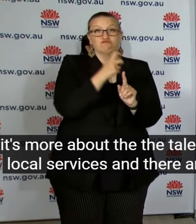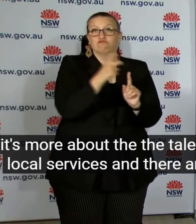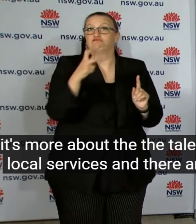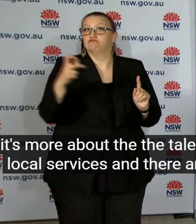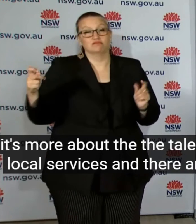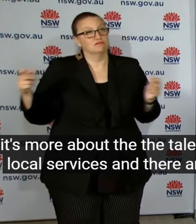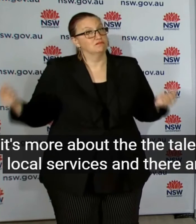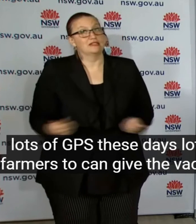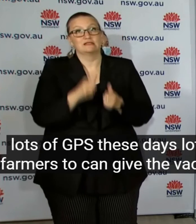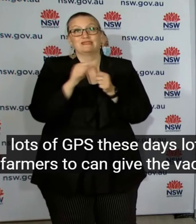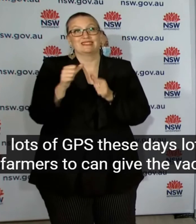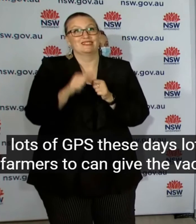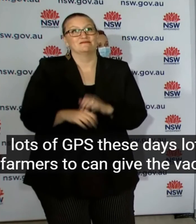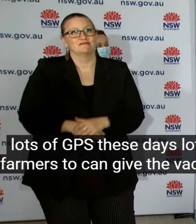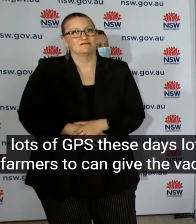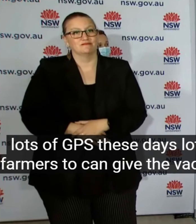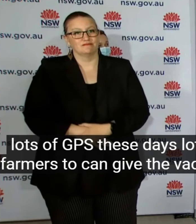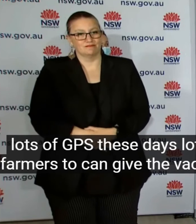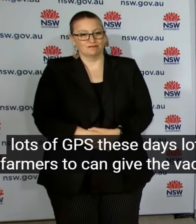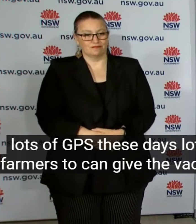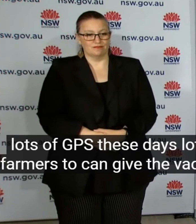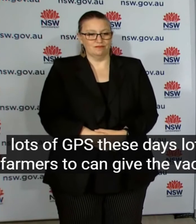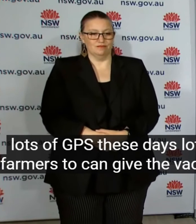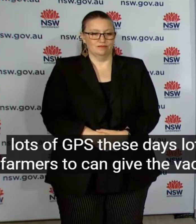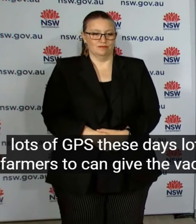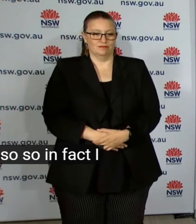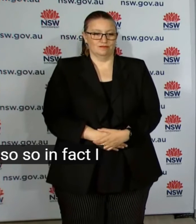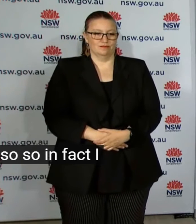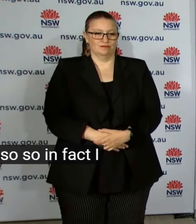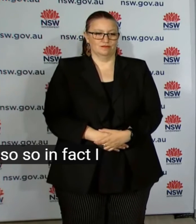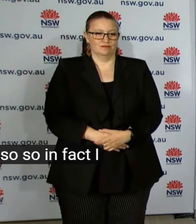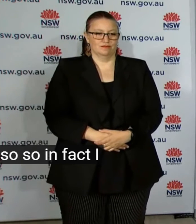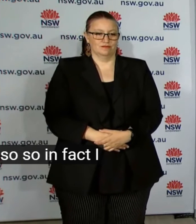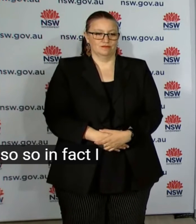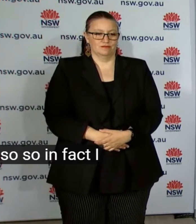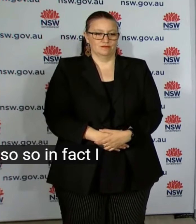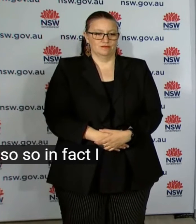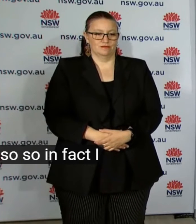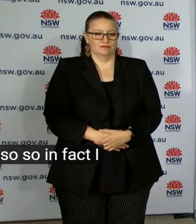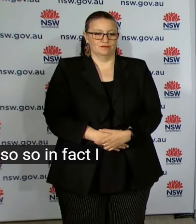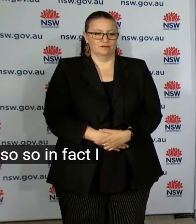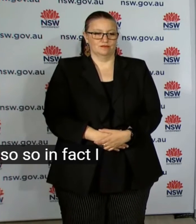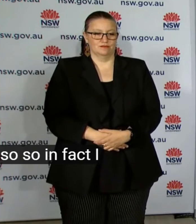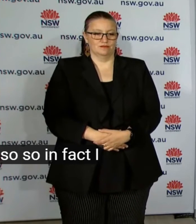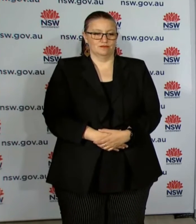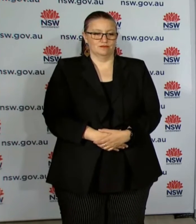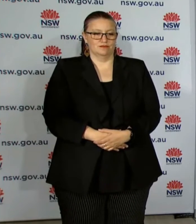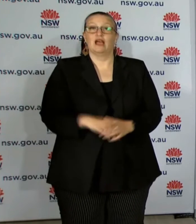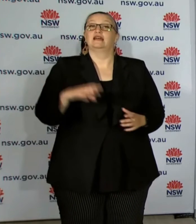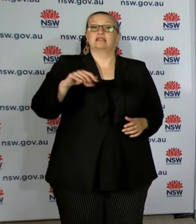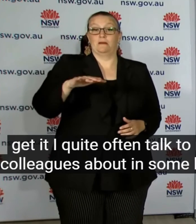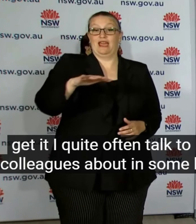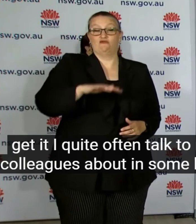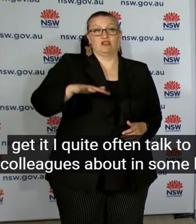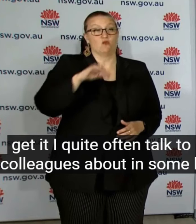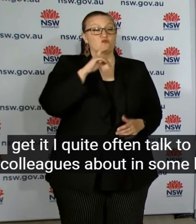vaccines. So, in fact, I quite often talk to my colleagues about, in some local areas, they would prefer to have more tailored,